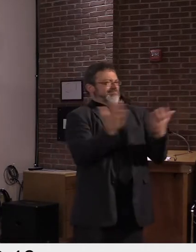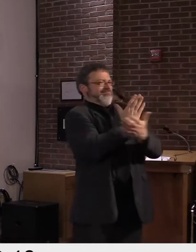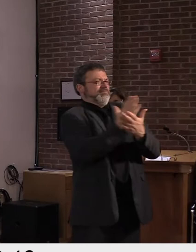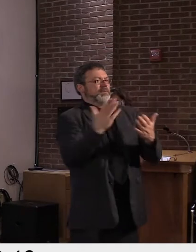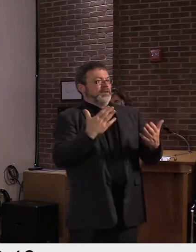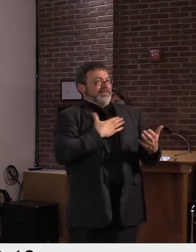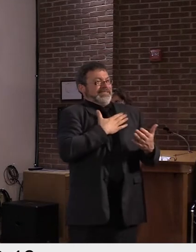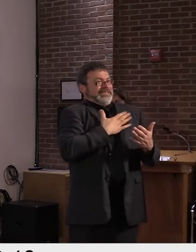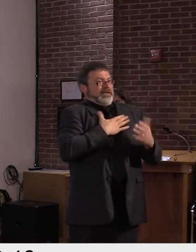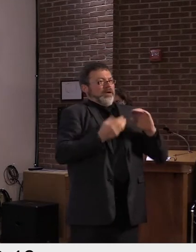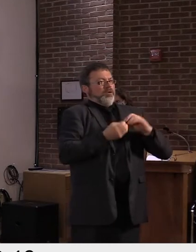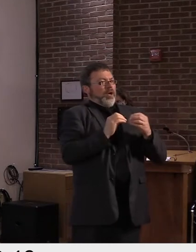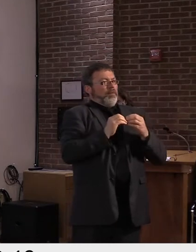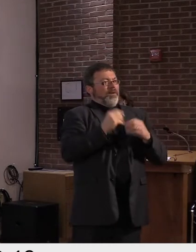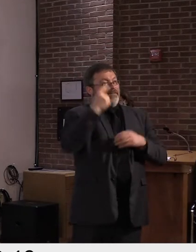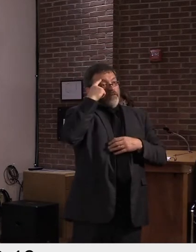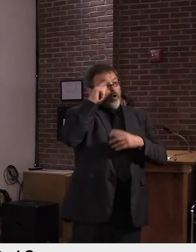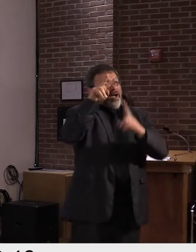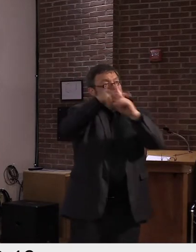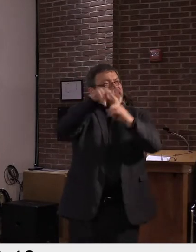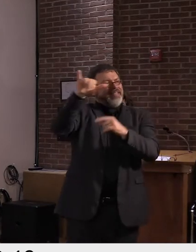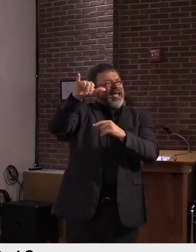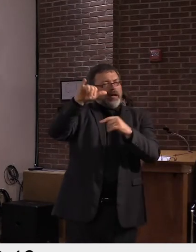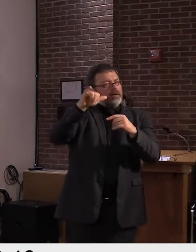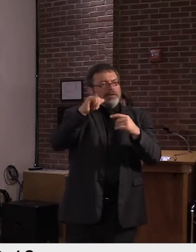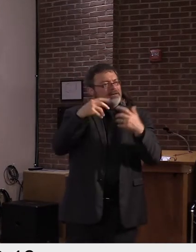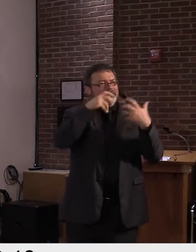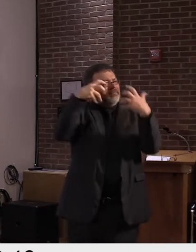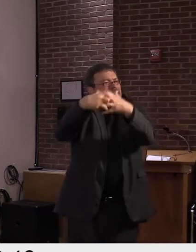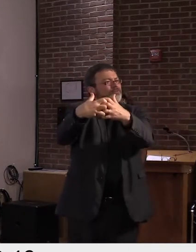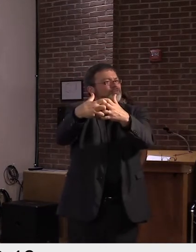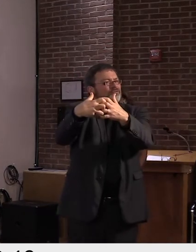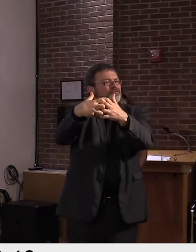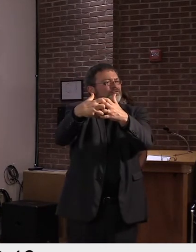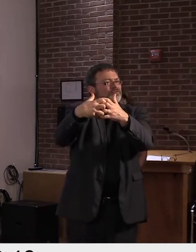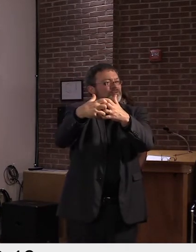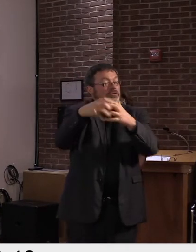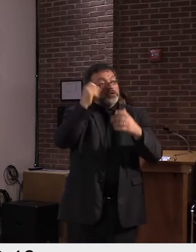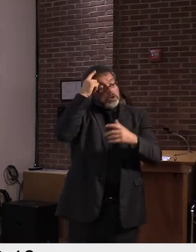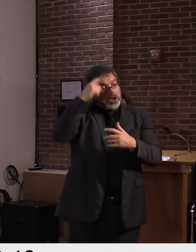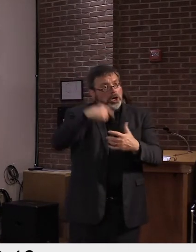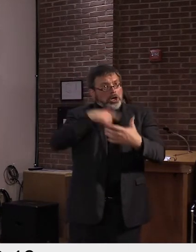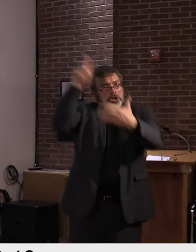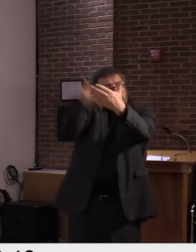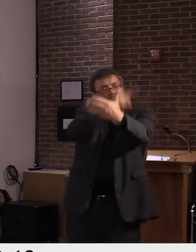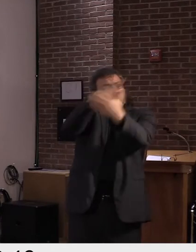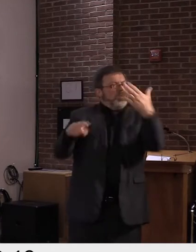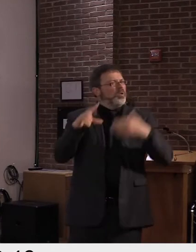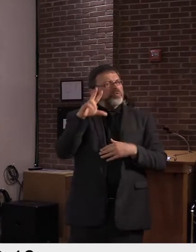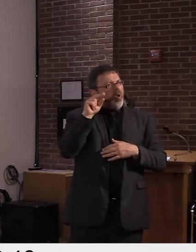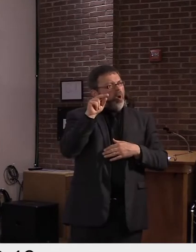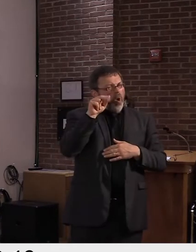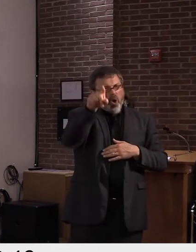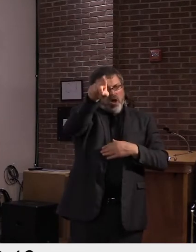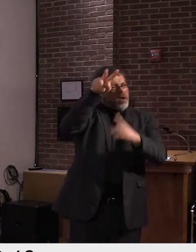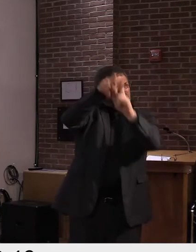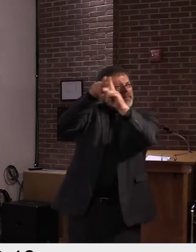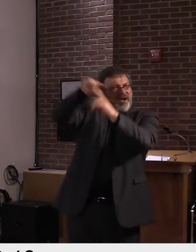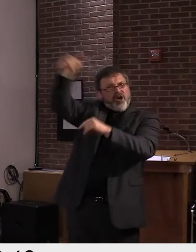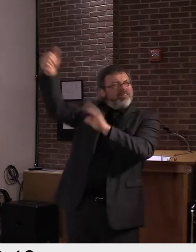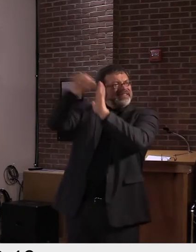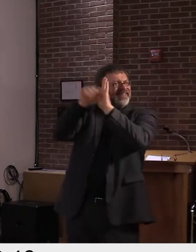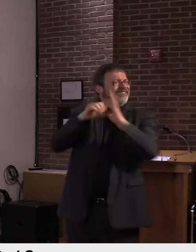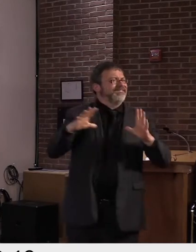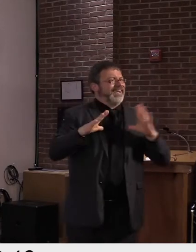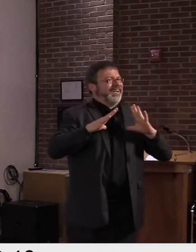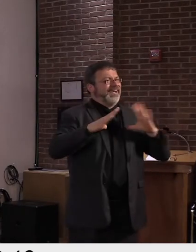acknowledge that. So I'm not trying to distort anything about our data or anything, just trying to explain to the public at large that